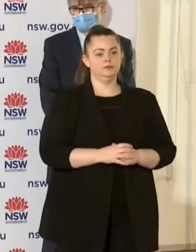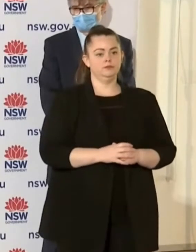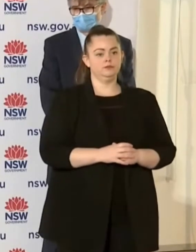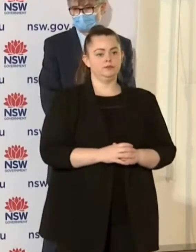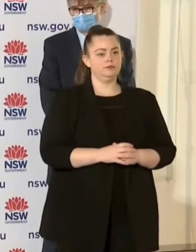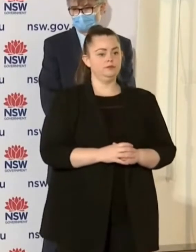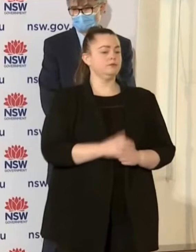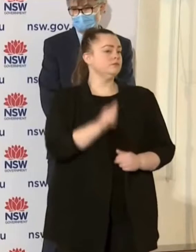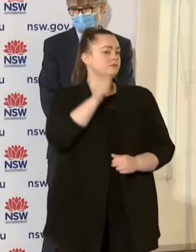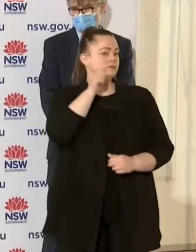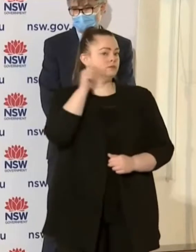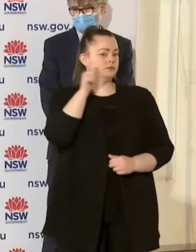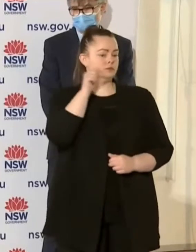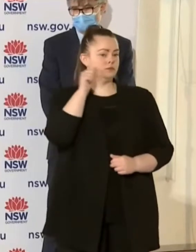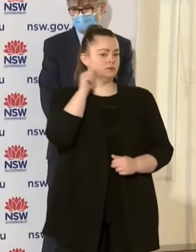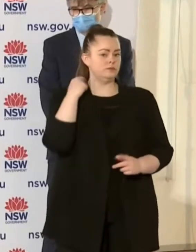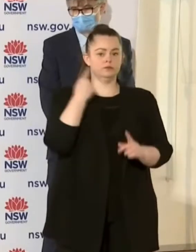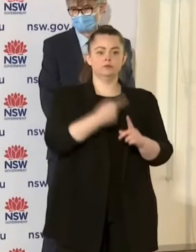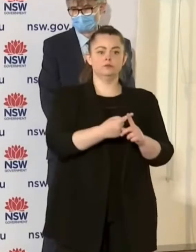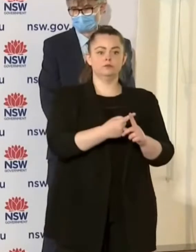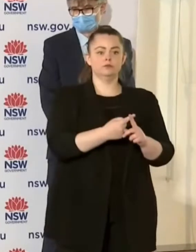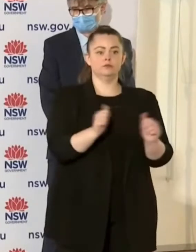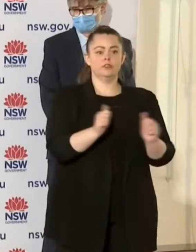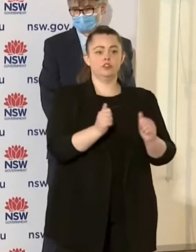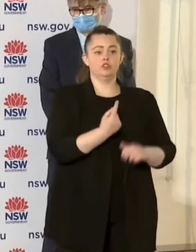To 8 p.m. last night, we had